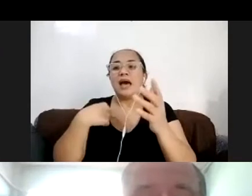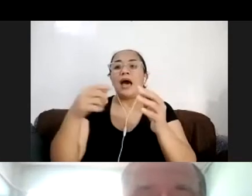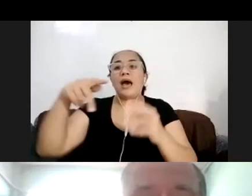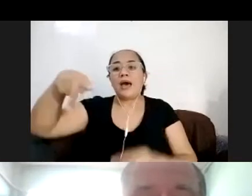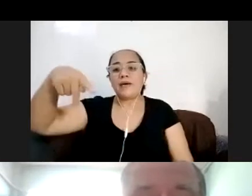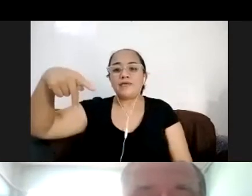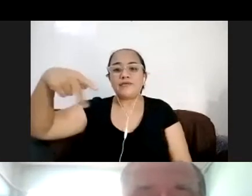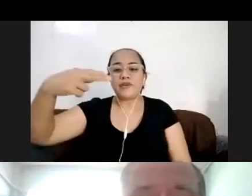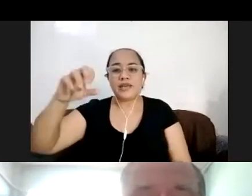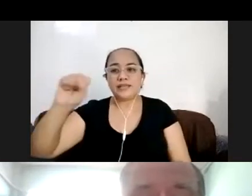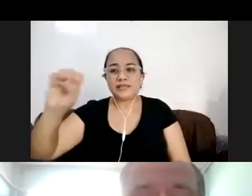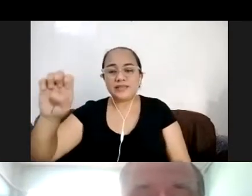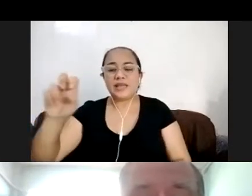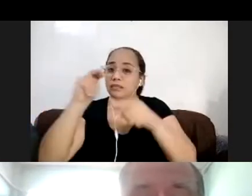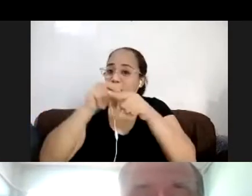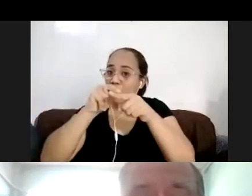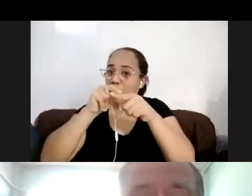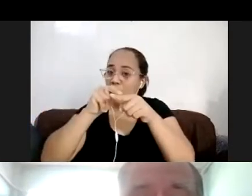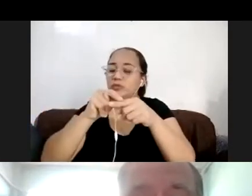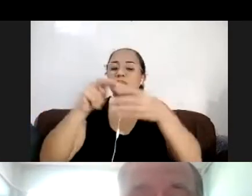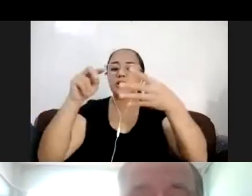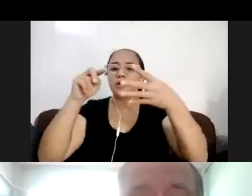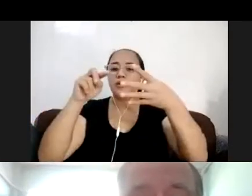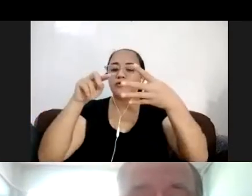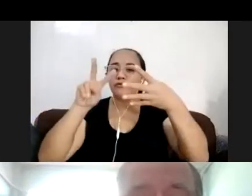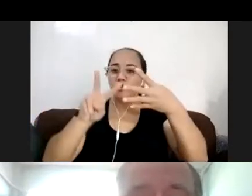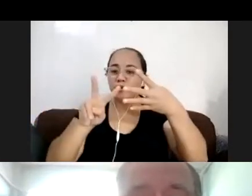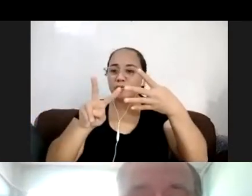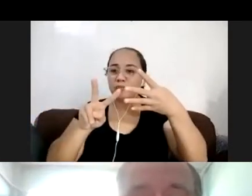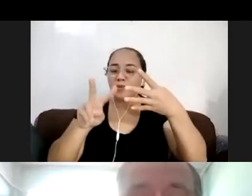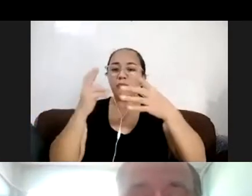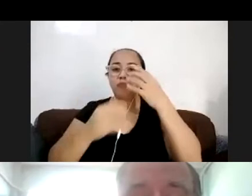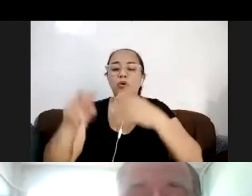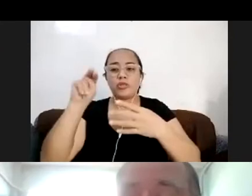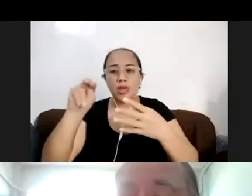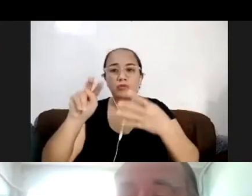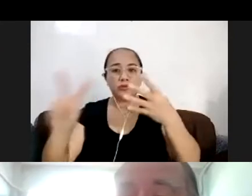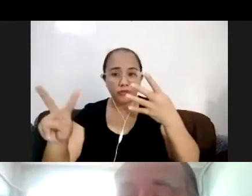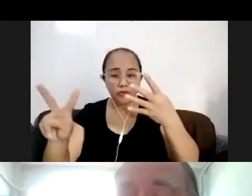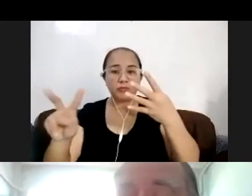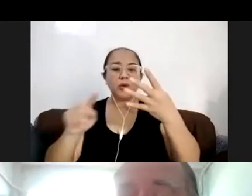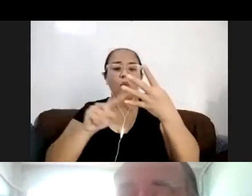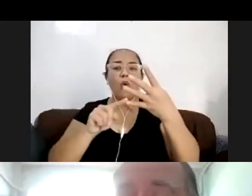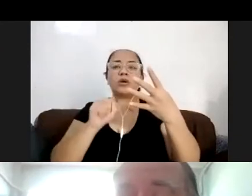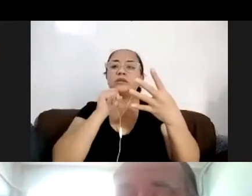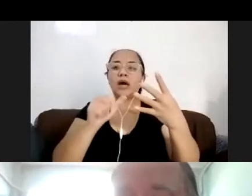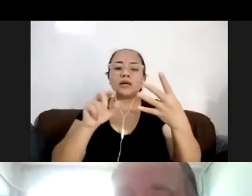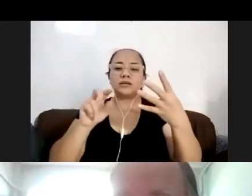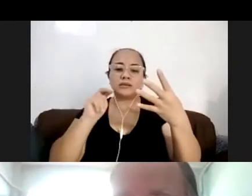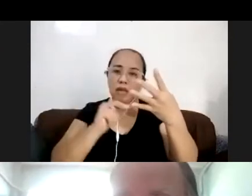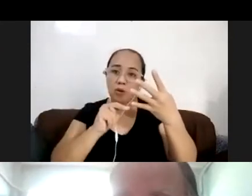phrases, verb phrases, both noun phrases and verb phrases, or neither a noun phrase or a verb